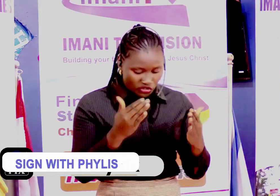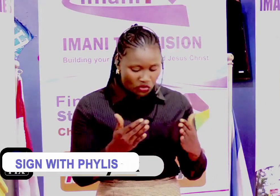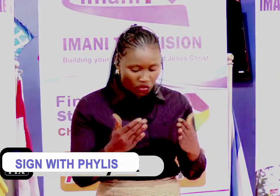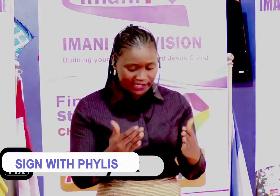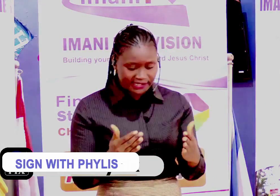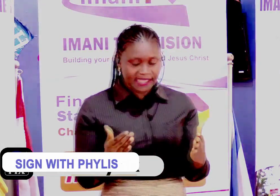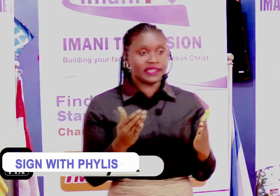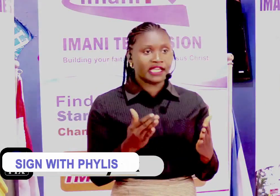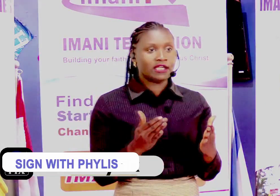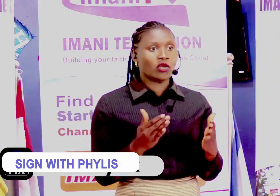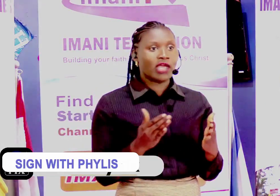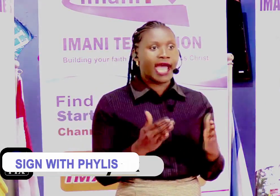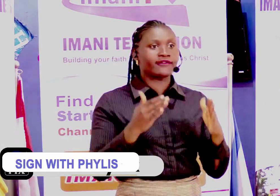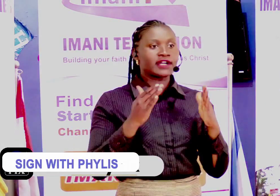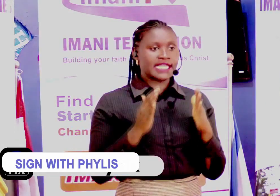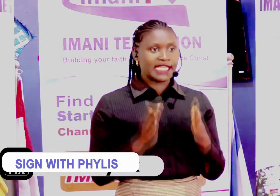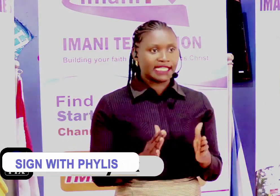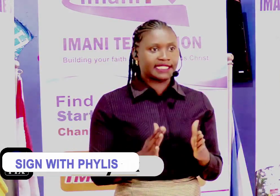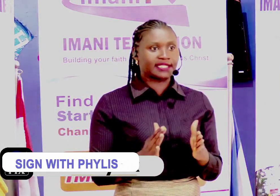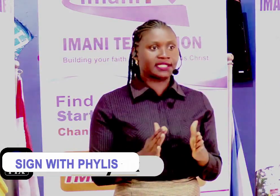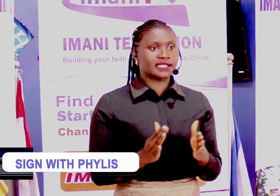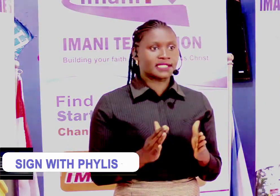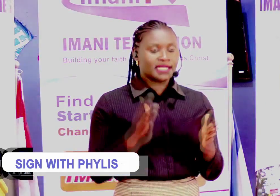yours. And then we have it,